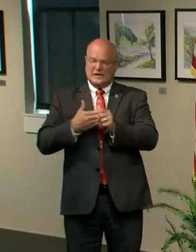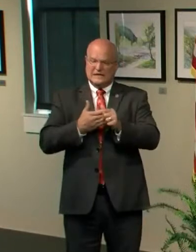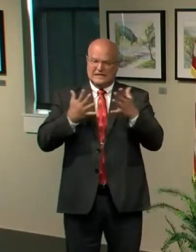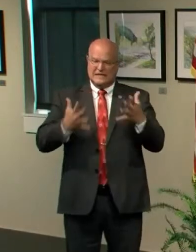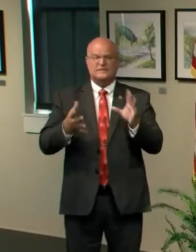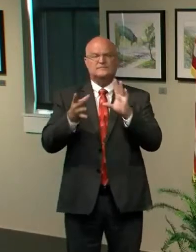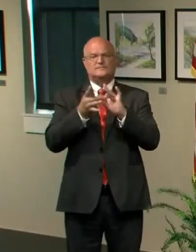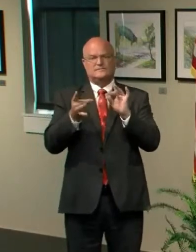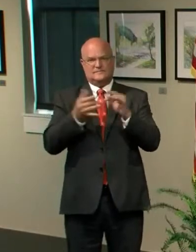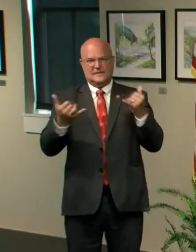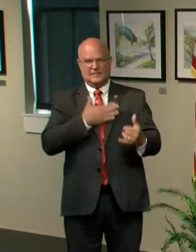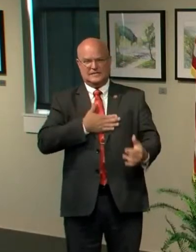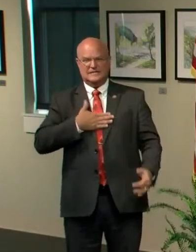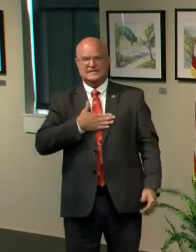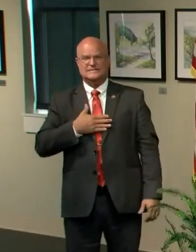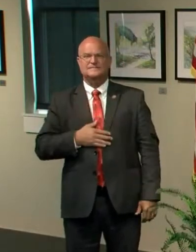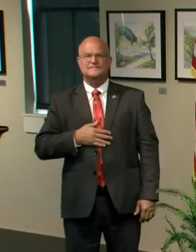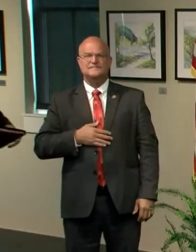you come and make comments, Dr. Smith?